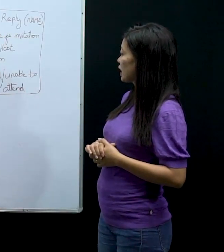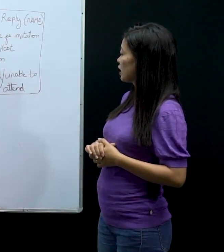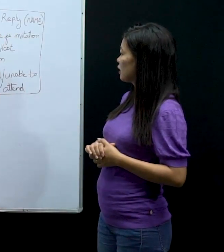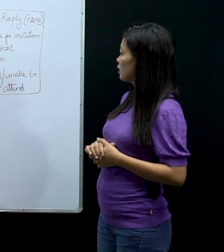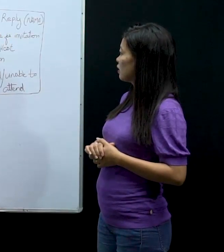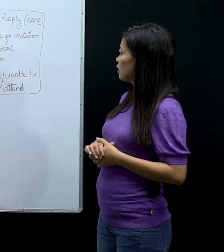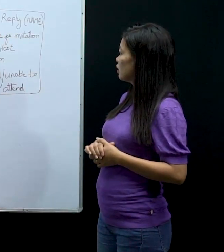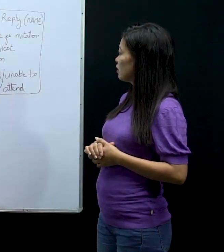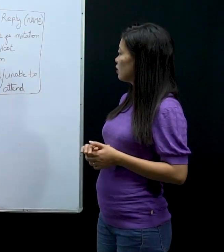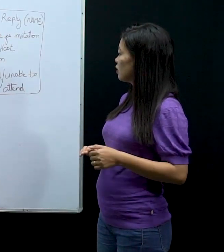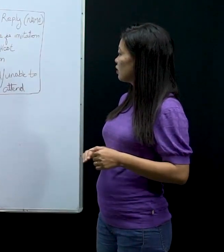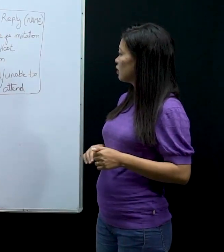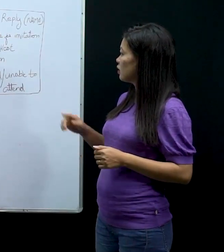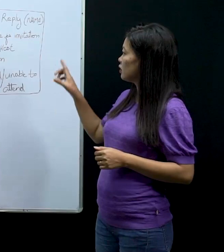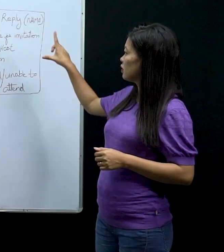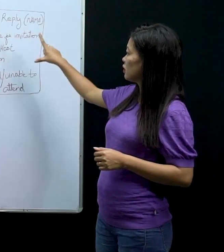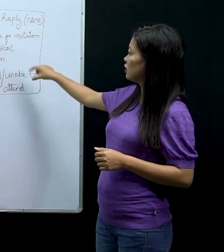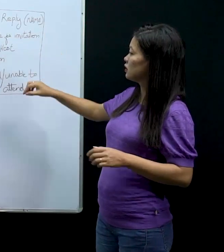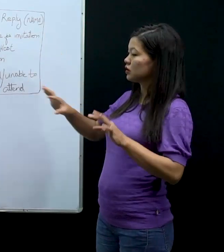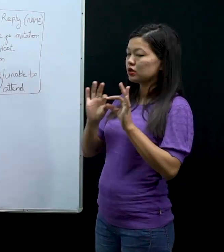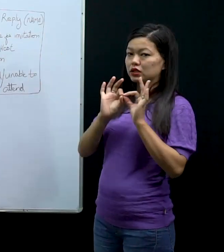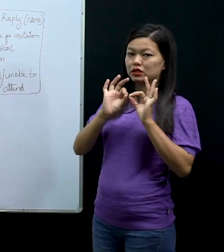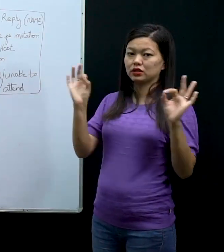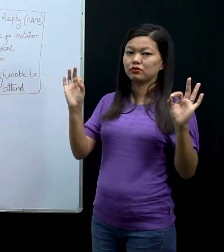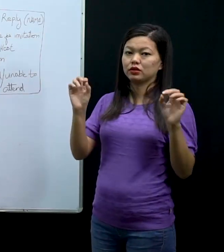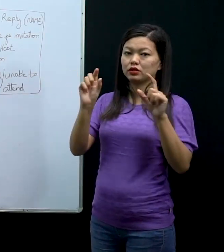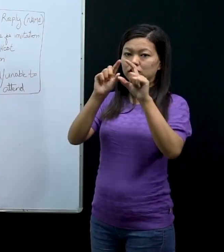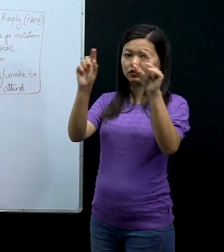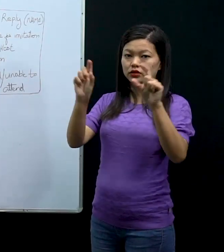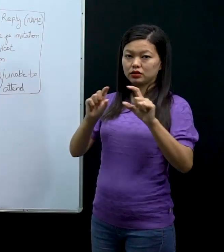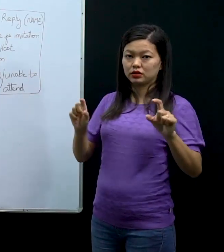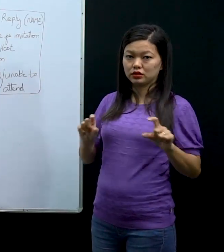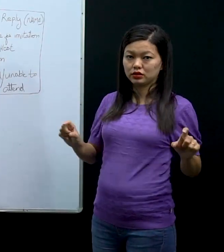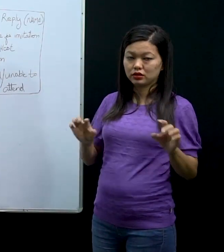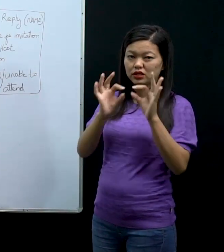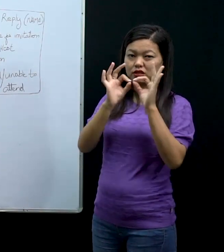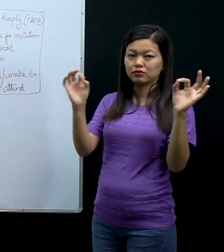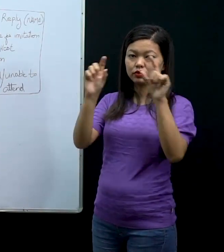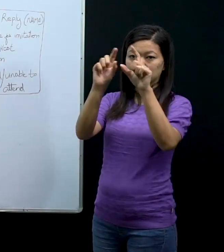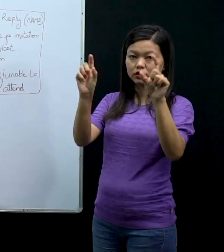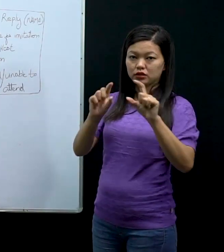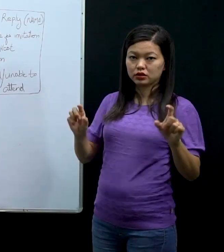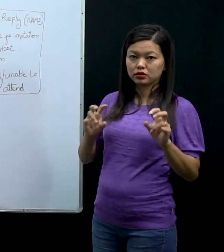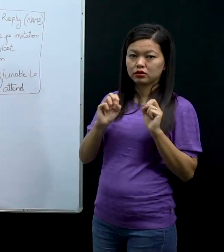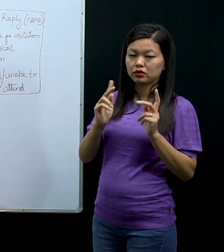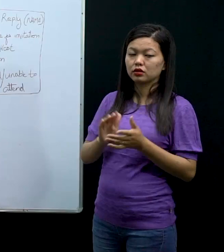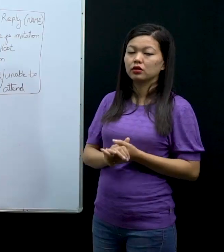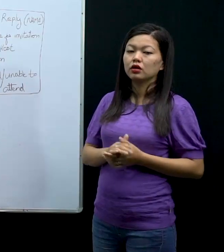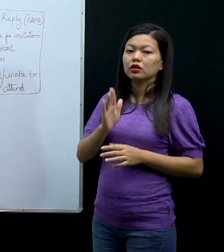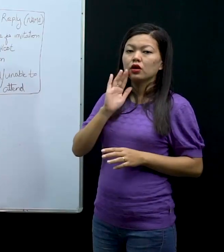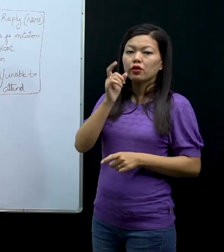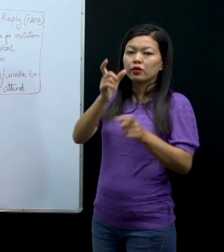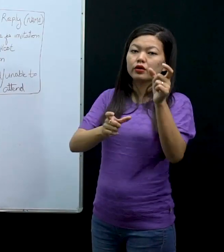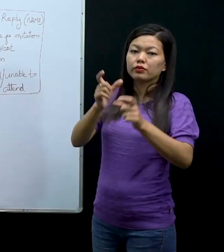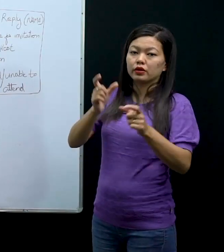I've just used a very simple sentence and a short one too. When someone invites you, you have to be polite and accept